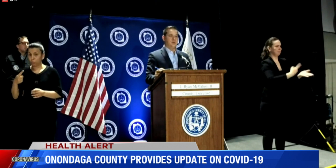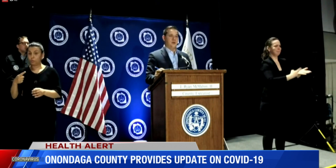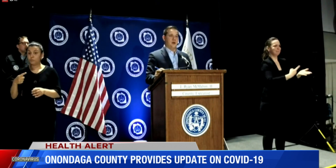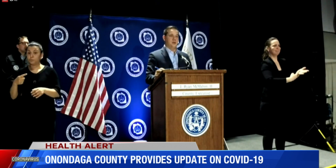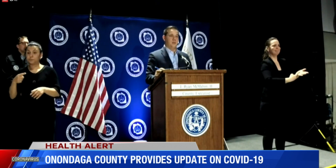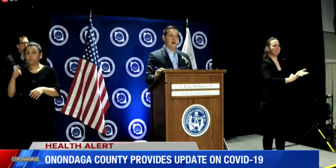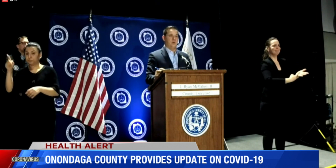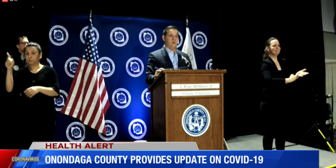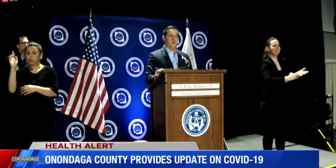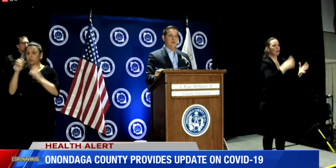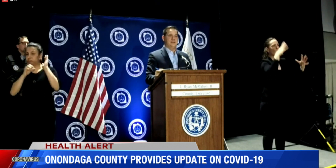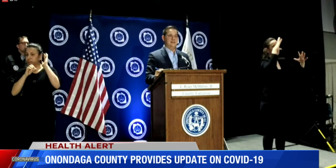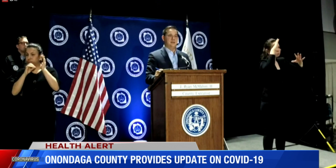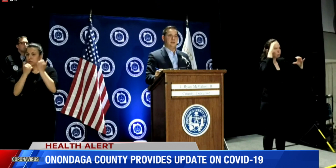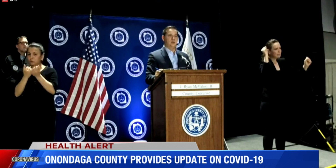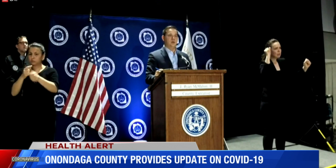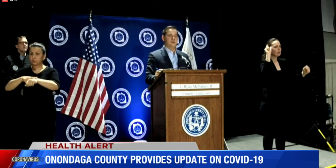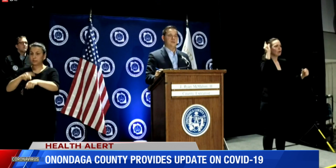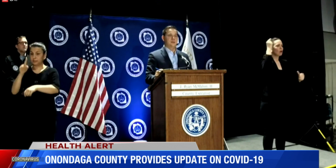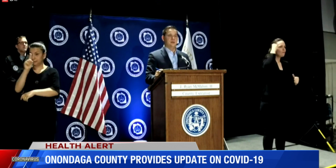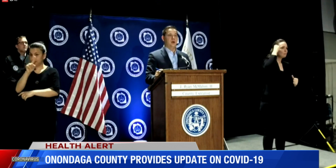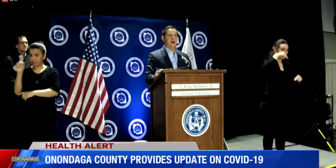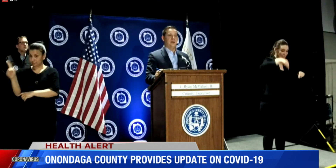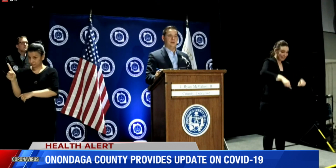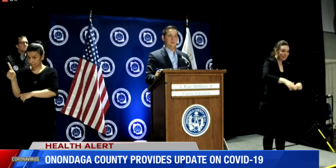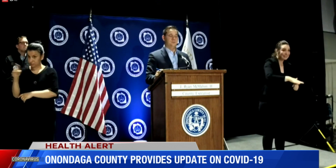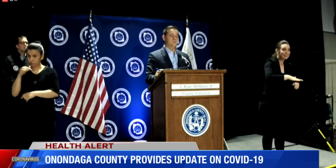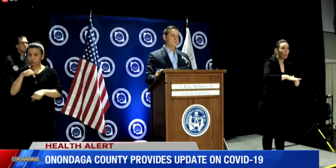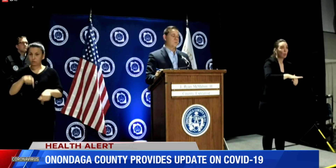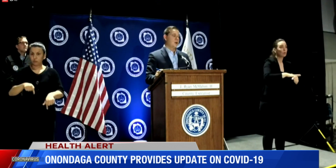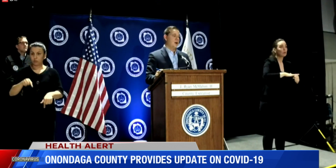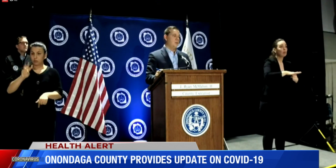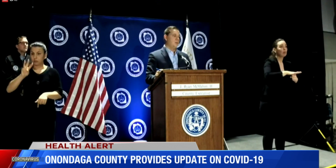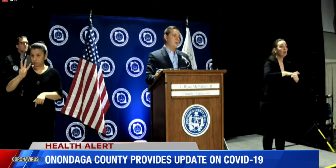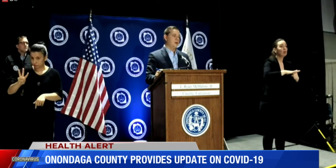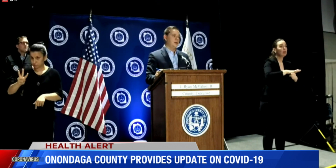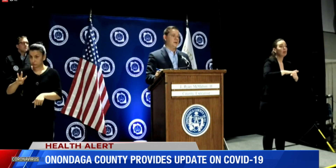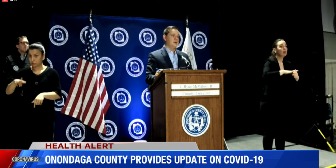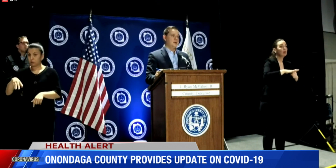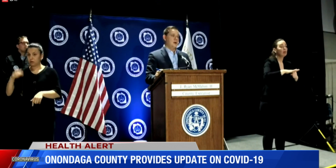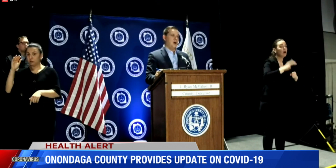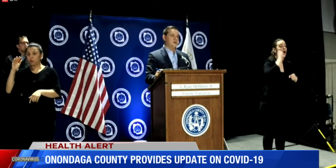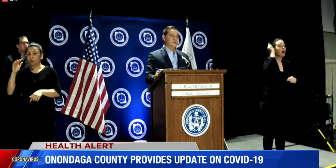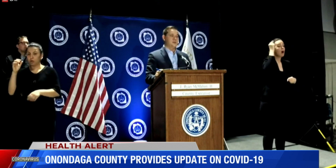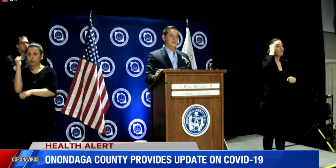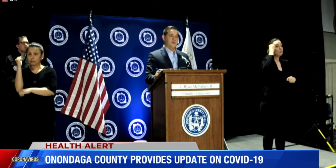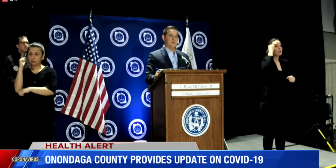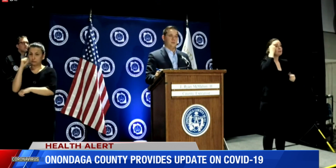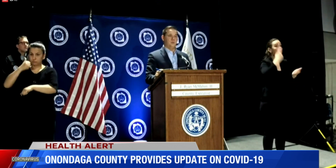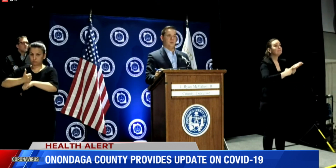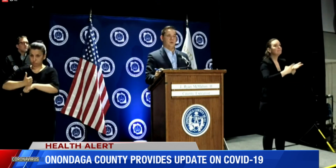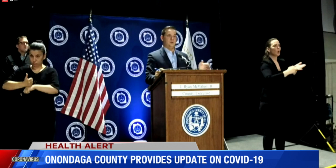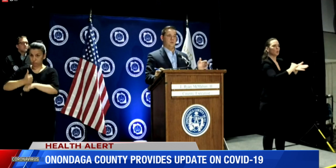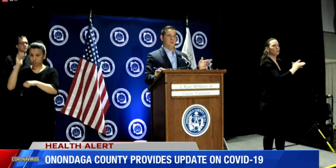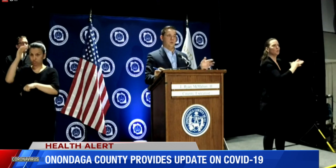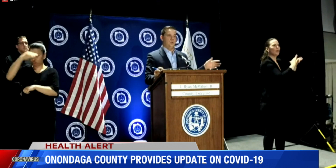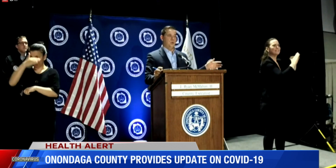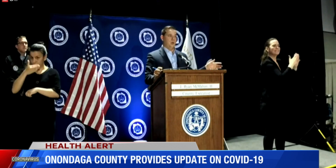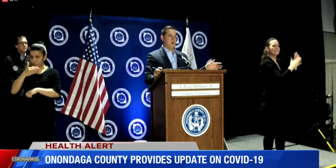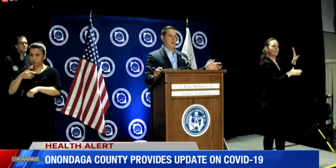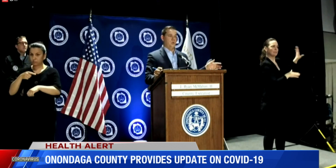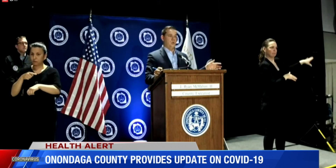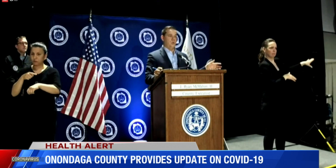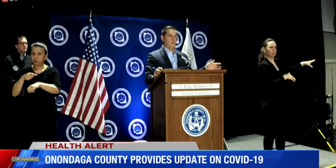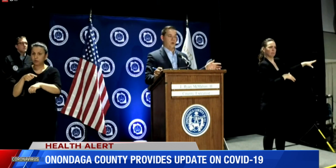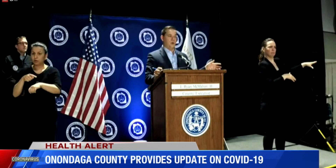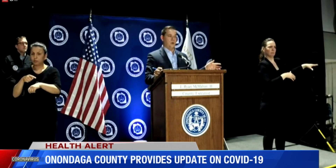governor is really talking about what he's seeing in New York City and Long Island, and ours is different.